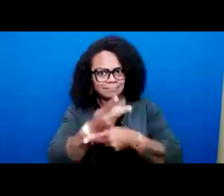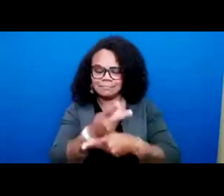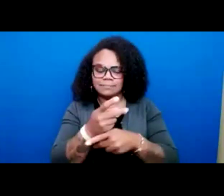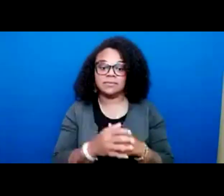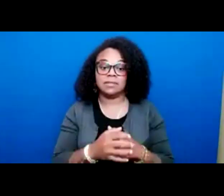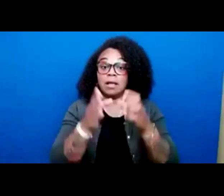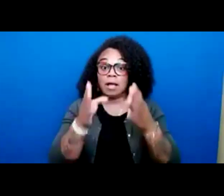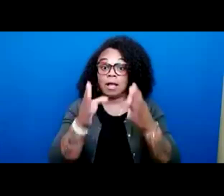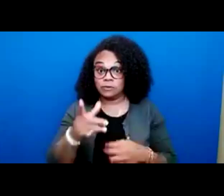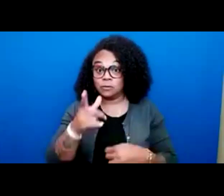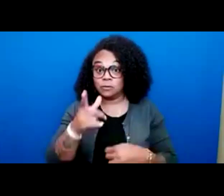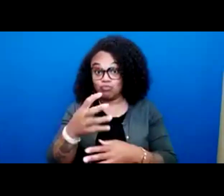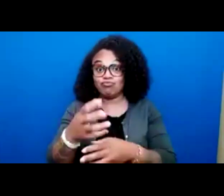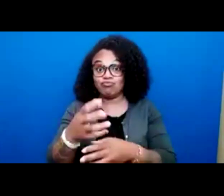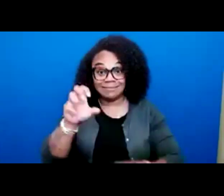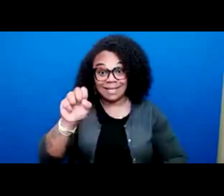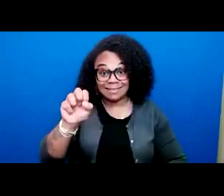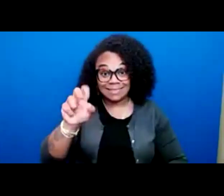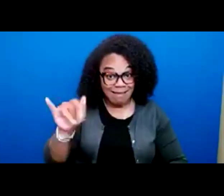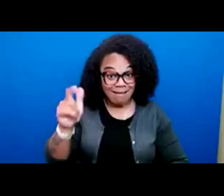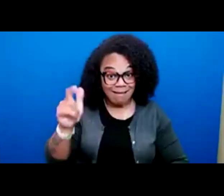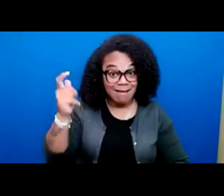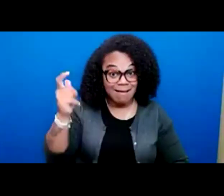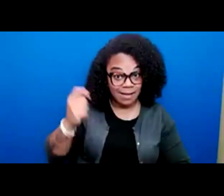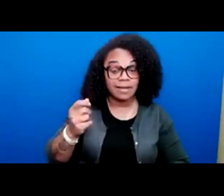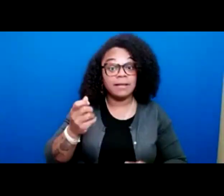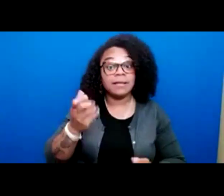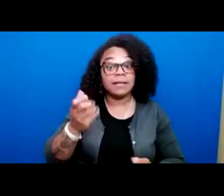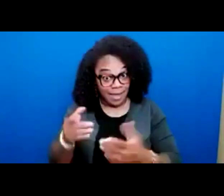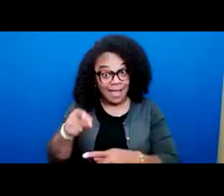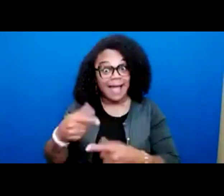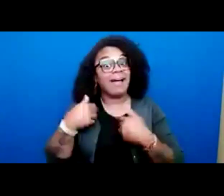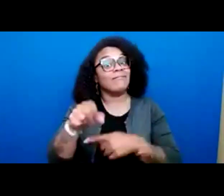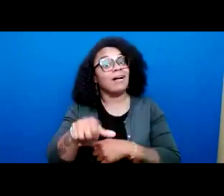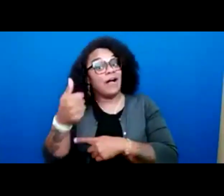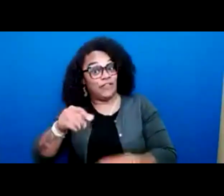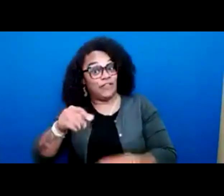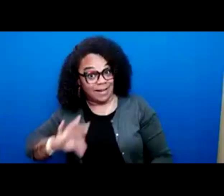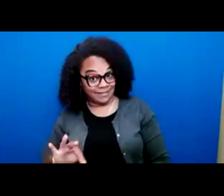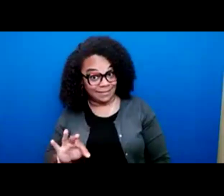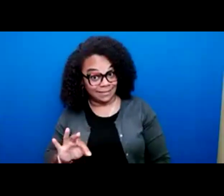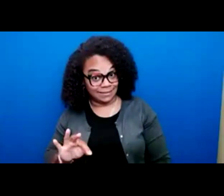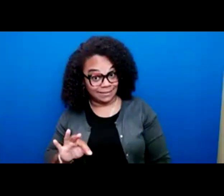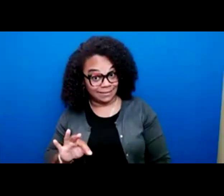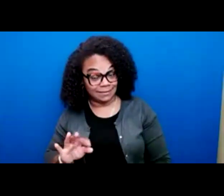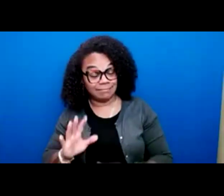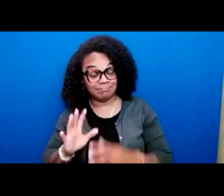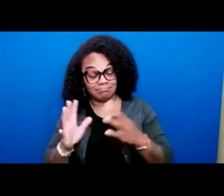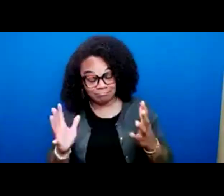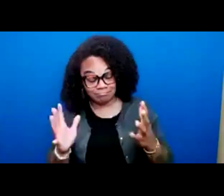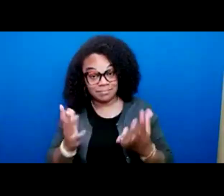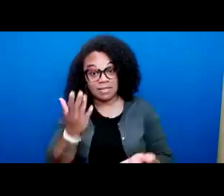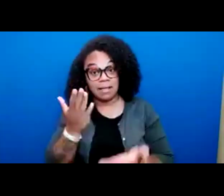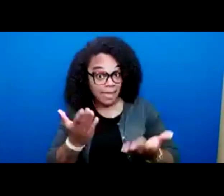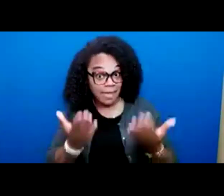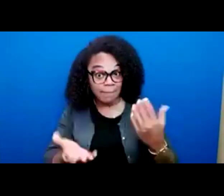receiving SSDI may have other benefits. And it's possible one or more of those other